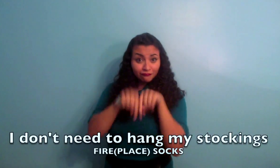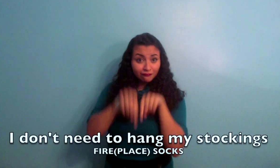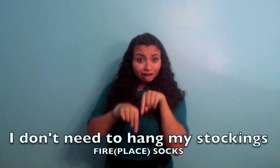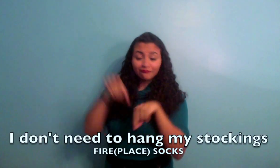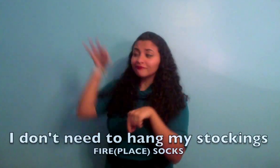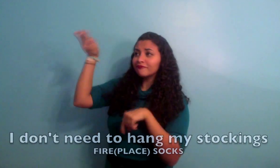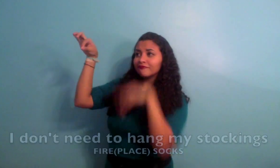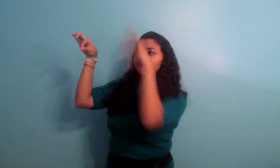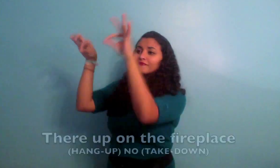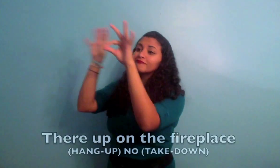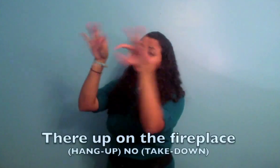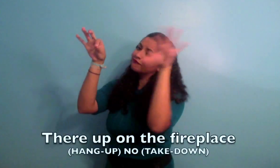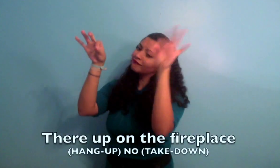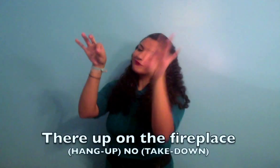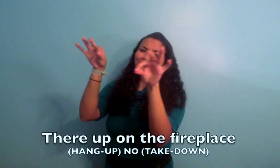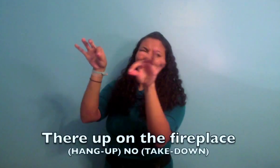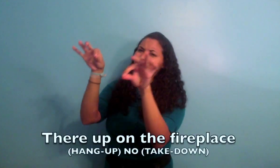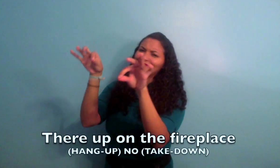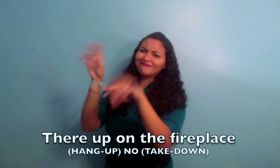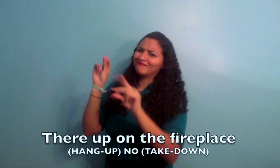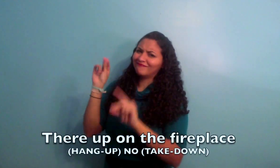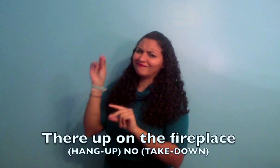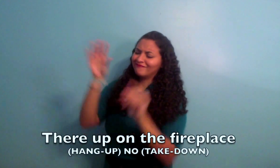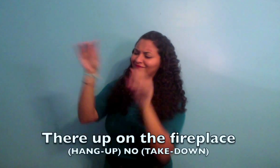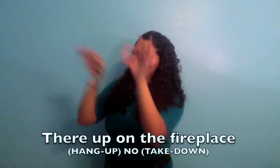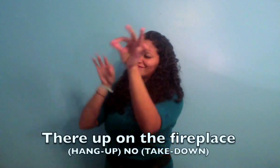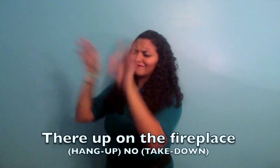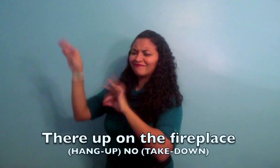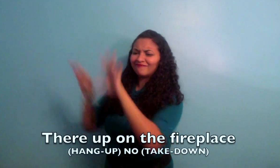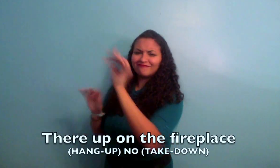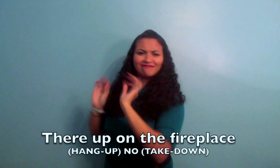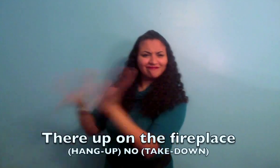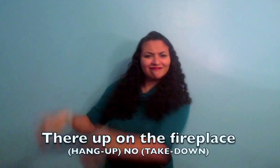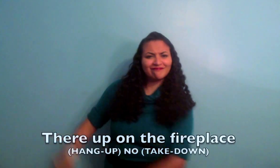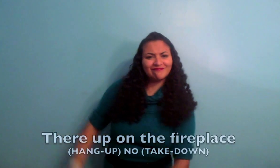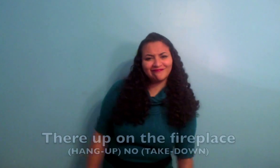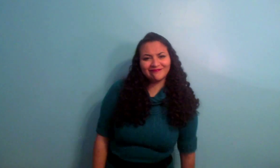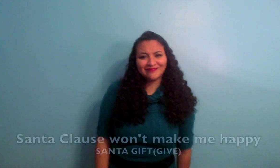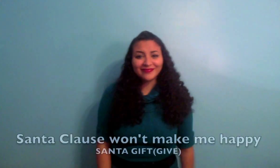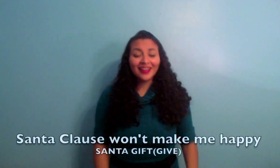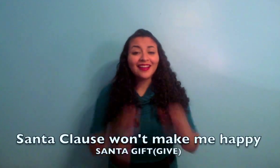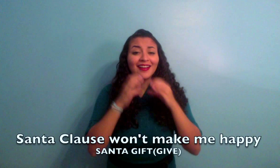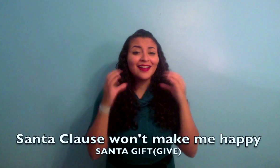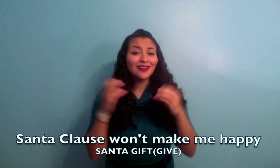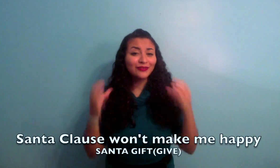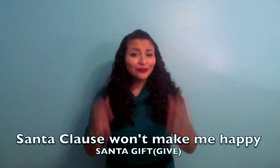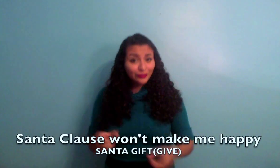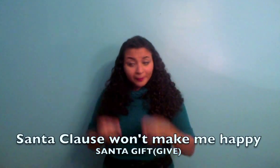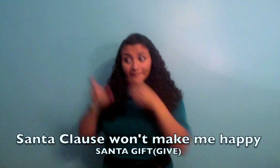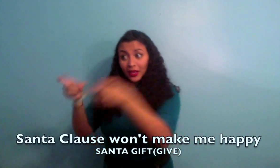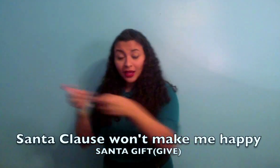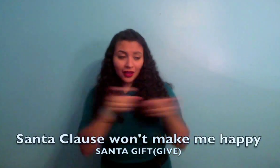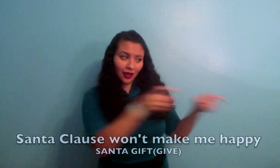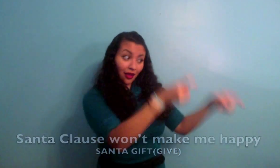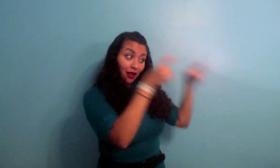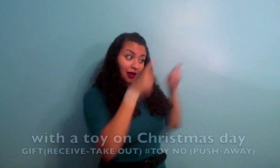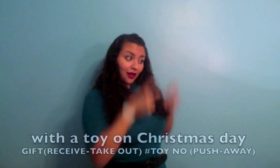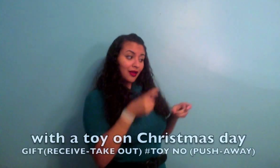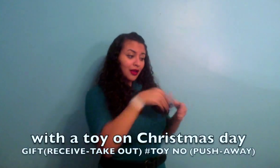stocking There upon the fire blaze Santa Claus will make me happy With